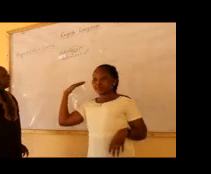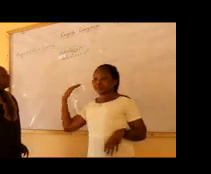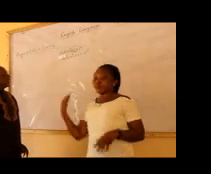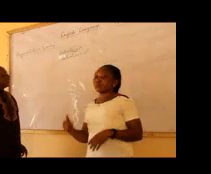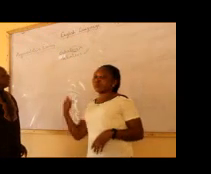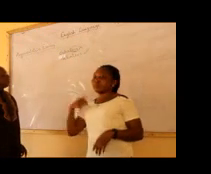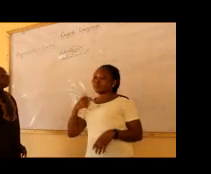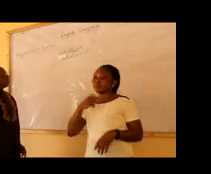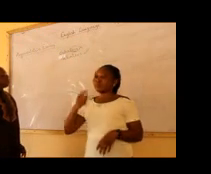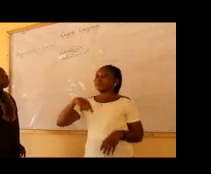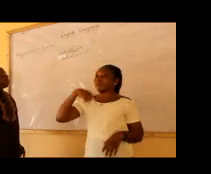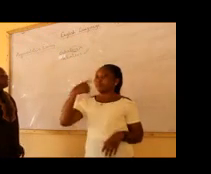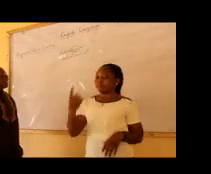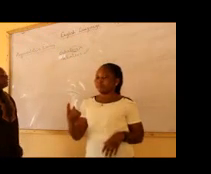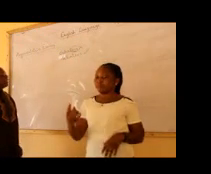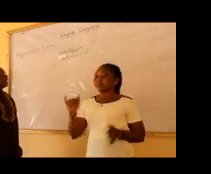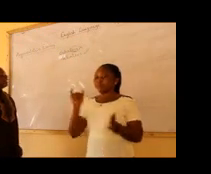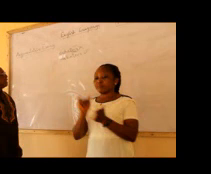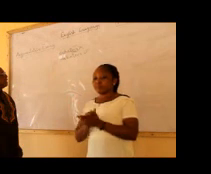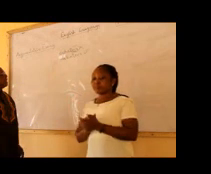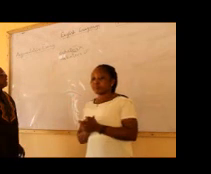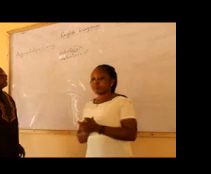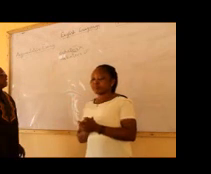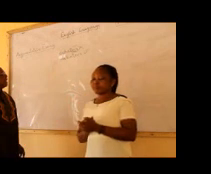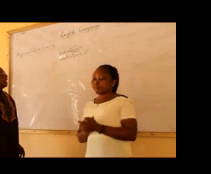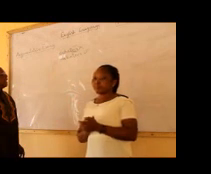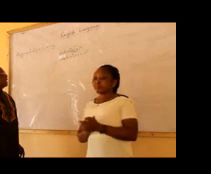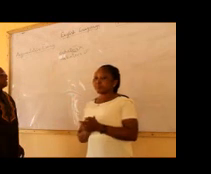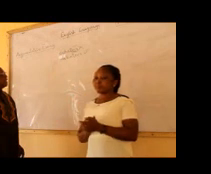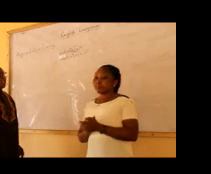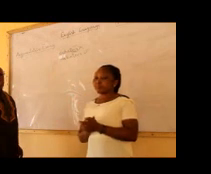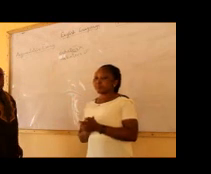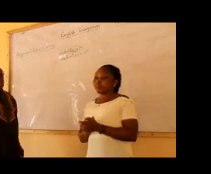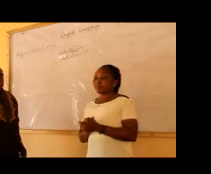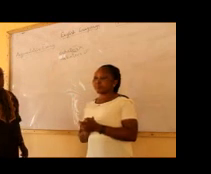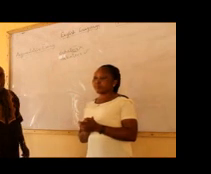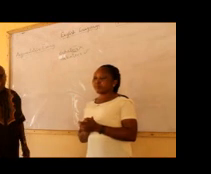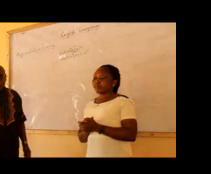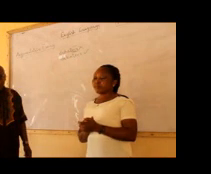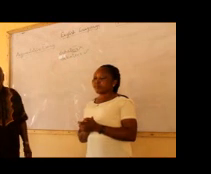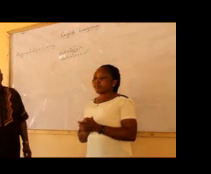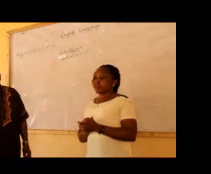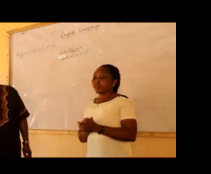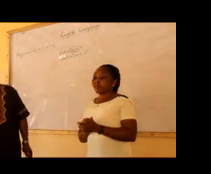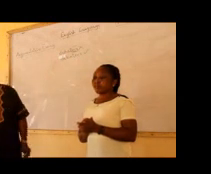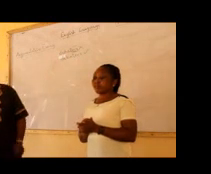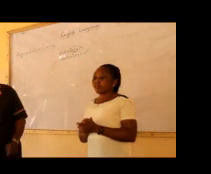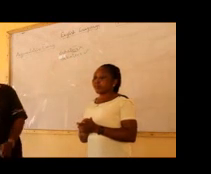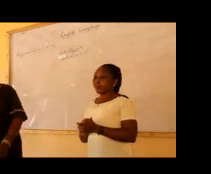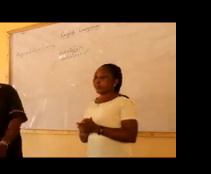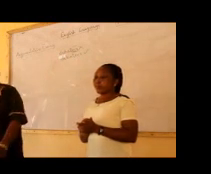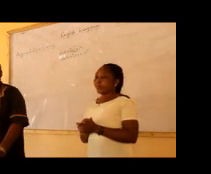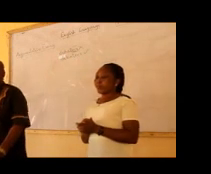We said that as a chief speaker in